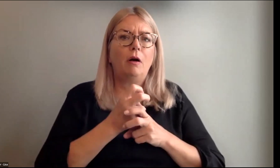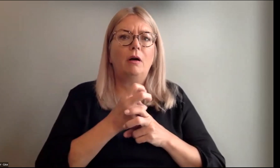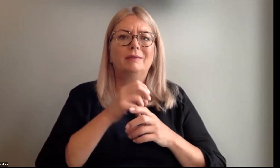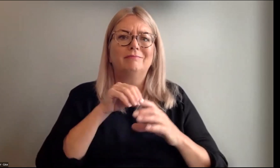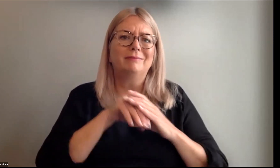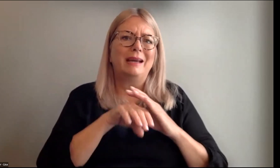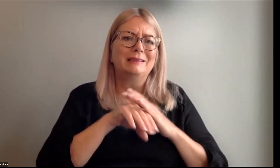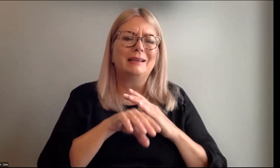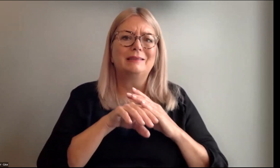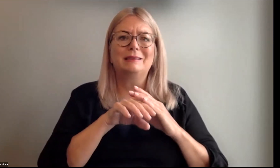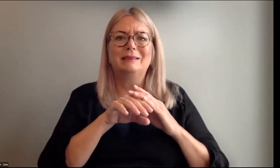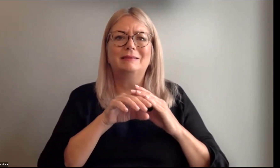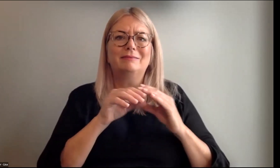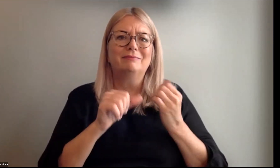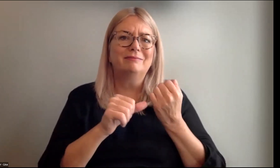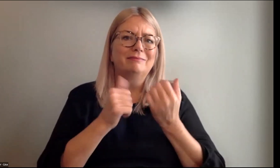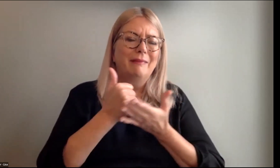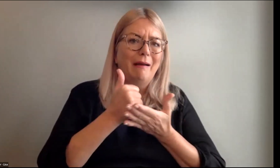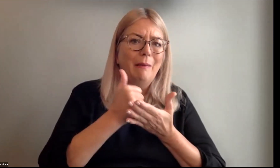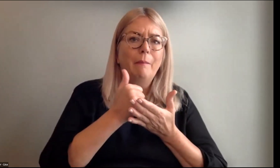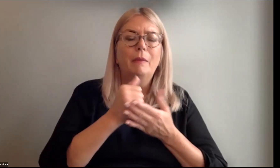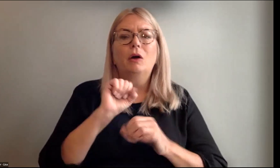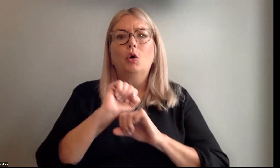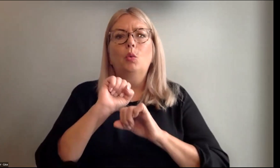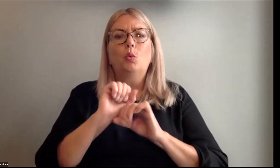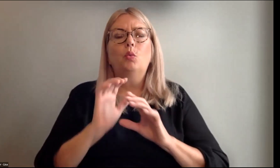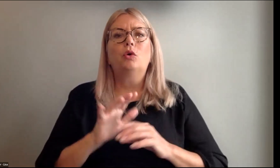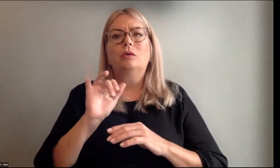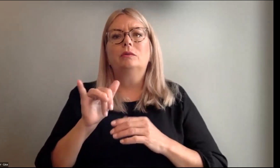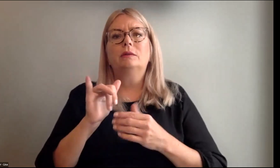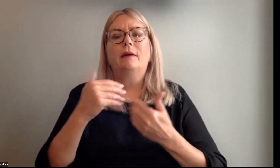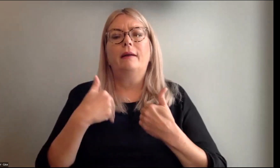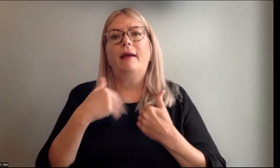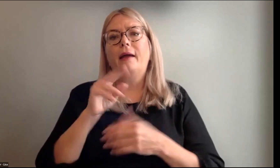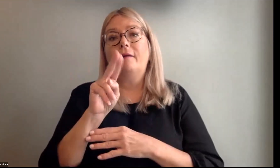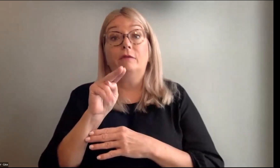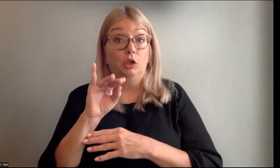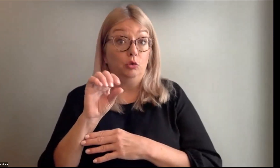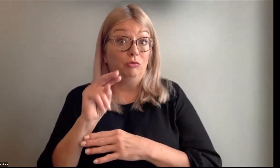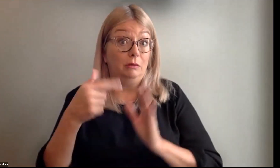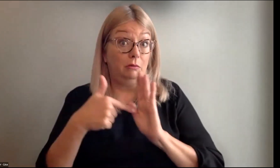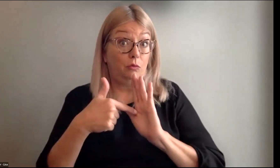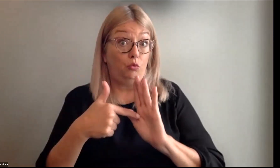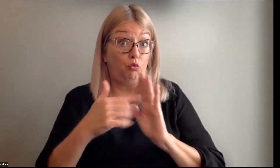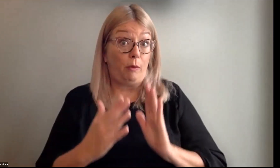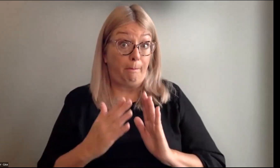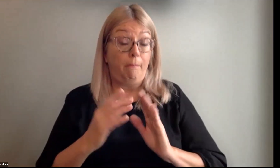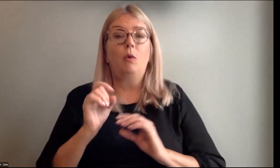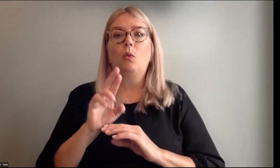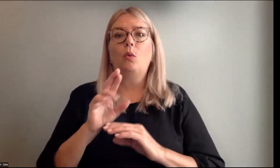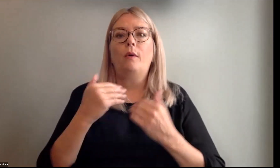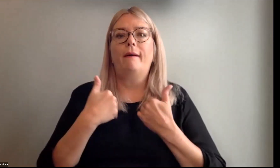is exactly right. Workers who have a union representative who can help them, or who have